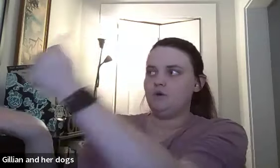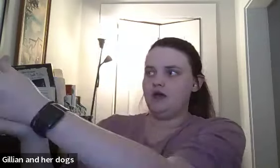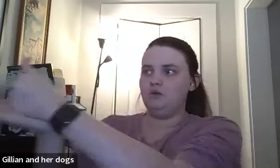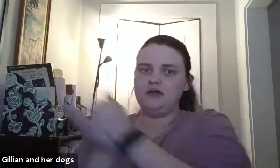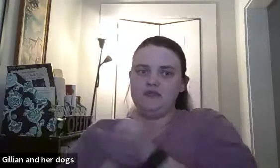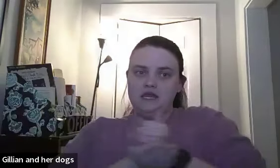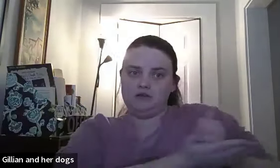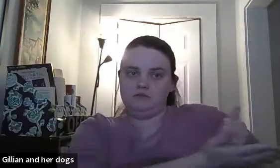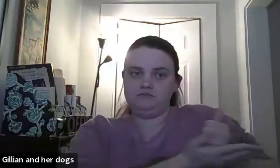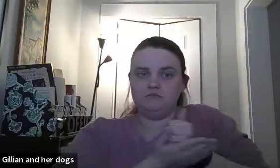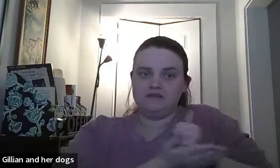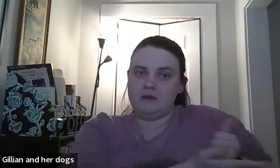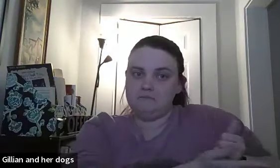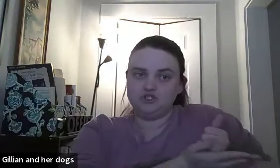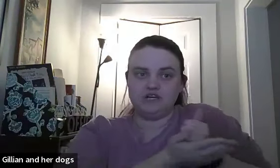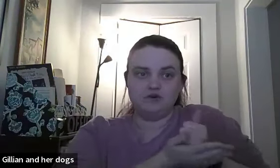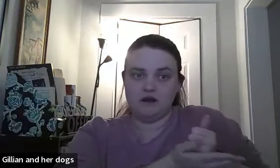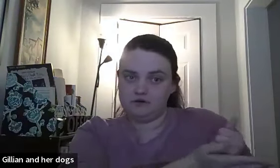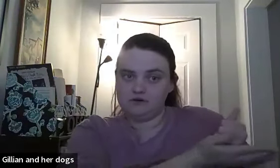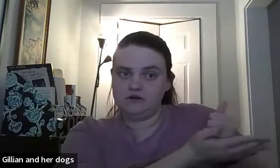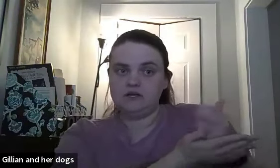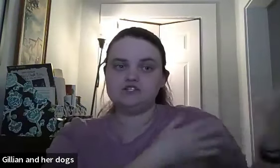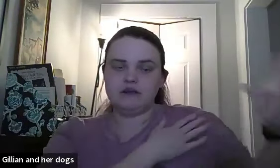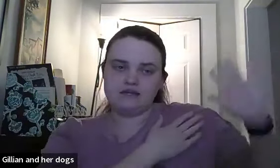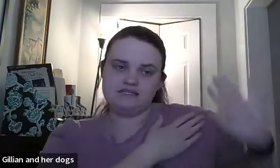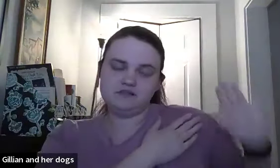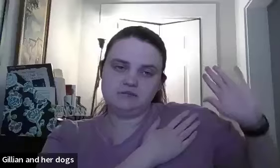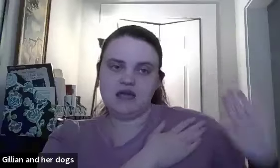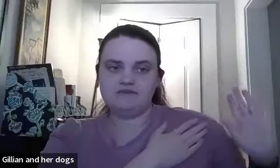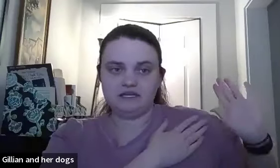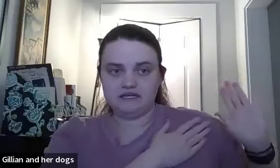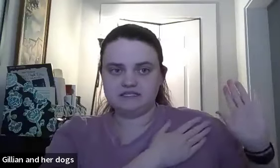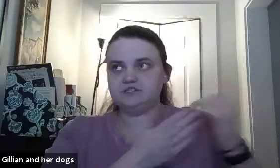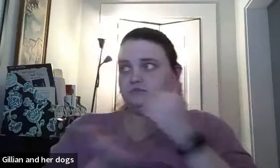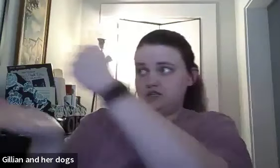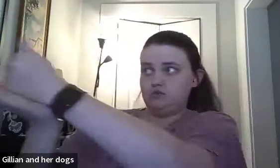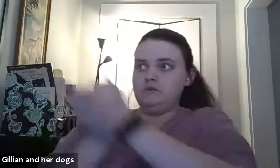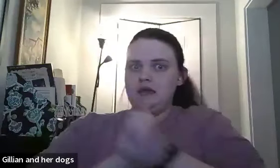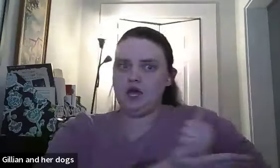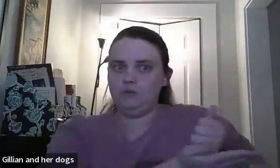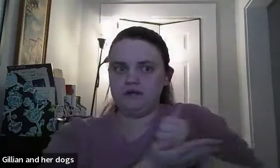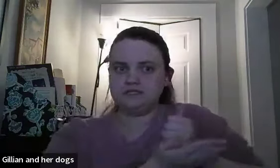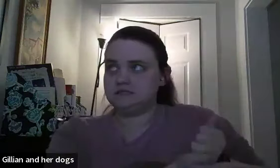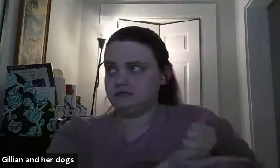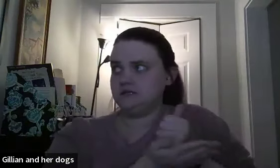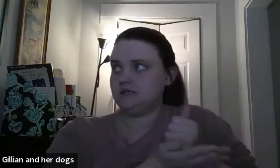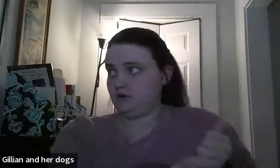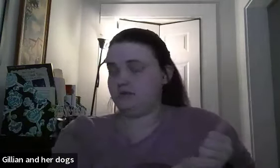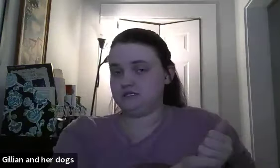go help and then make that motion of whoever. So like I typically would have it like next to me. So I'd be like, you help